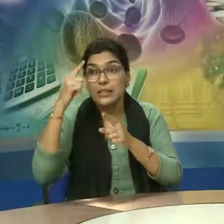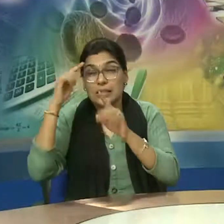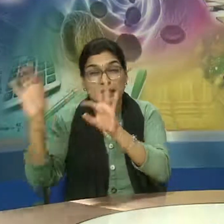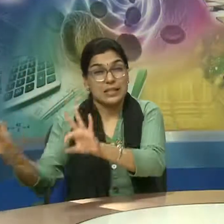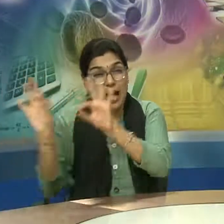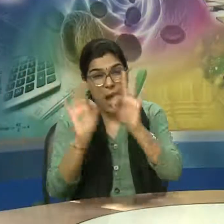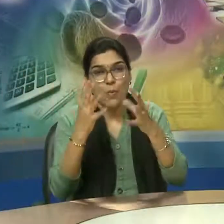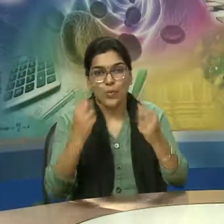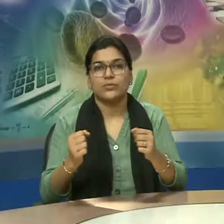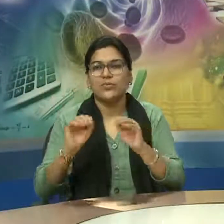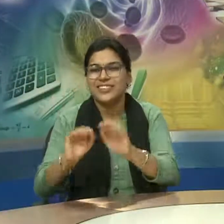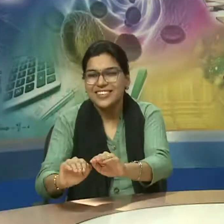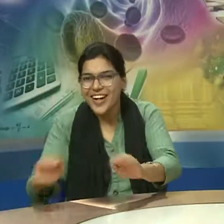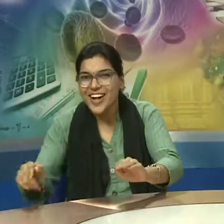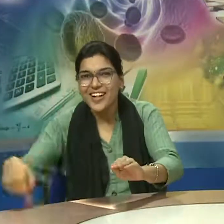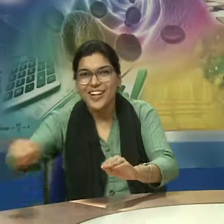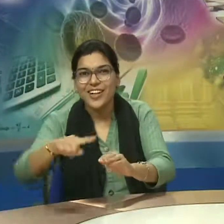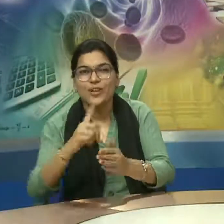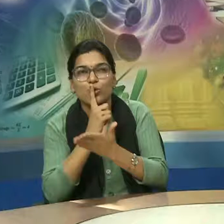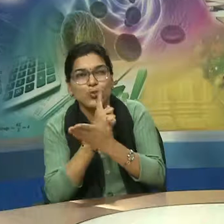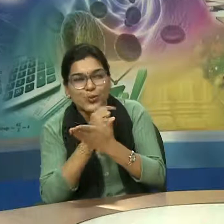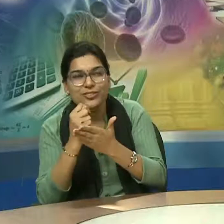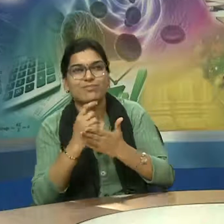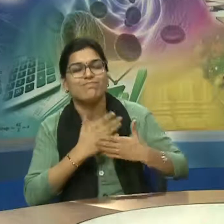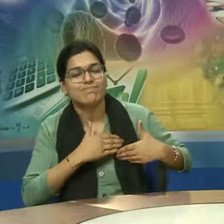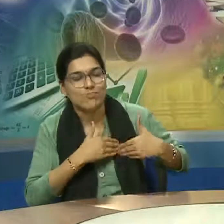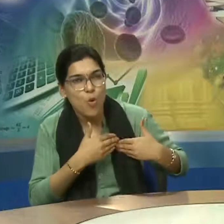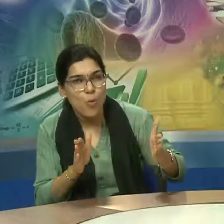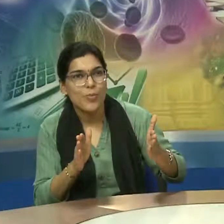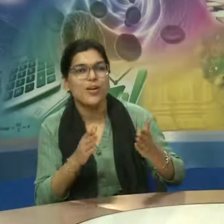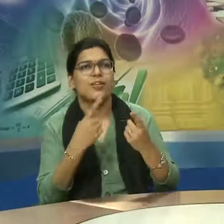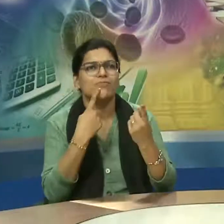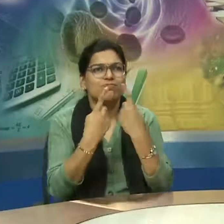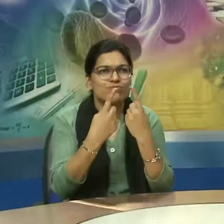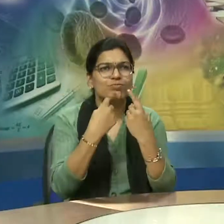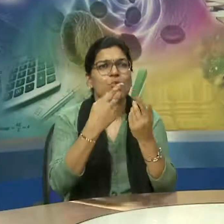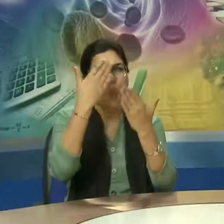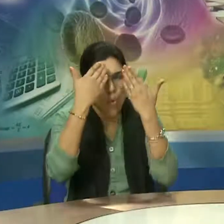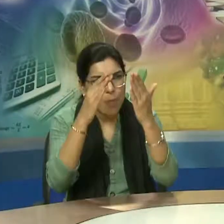back to the innocence of childhood. He is